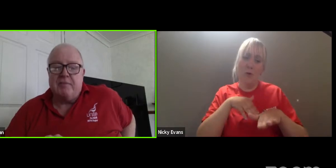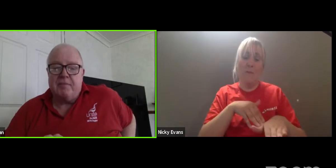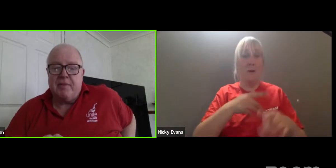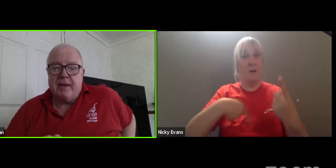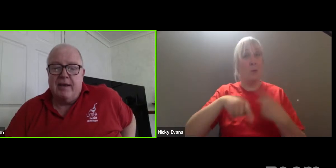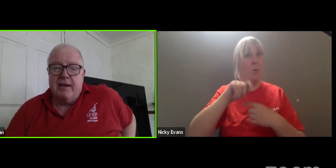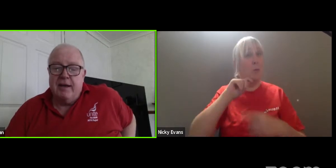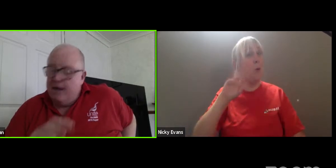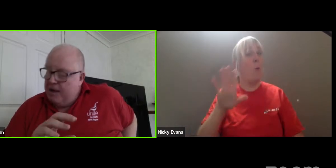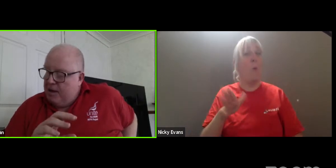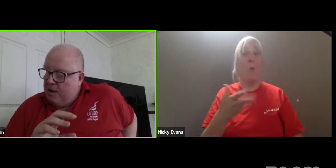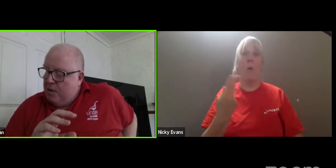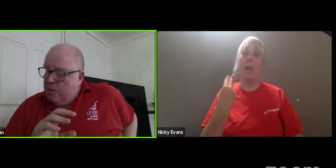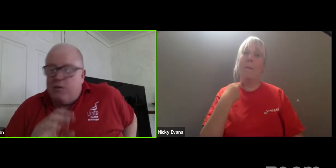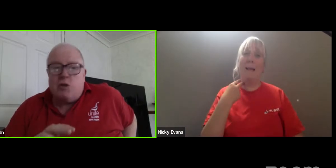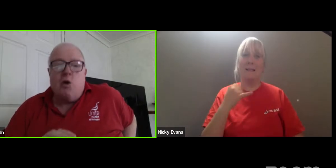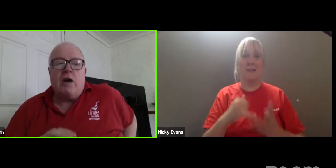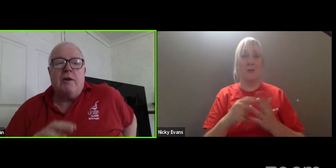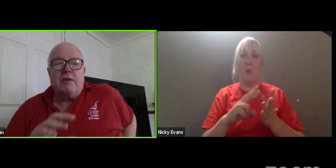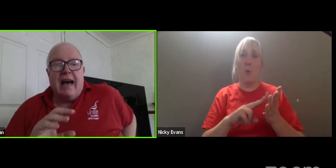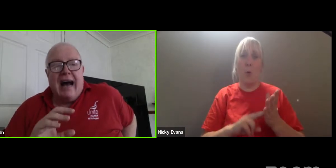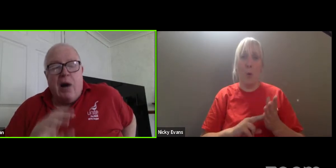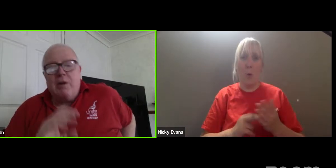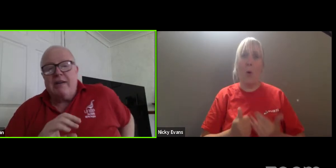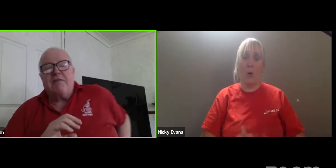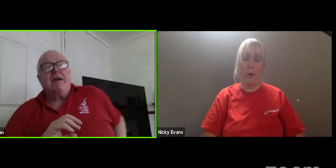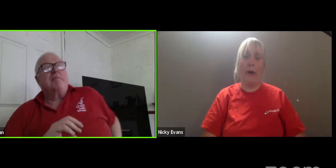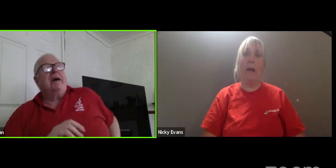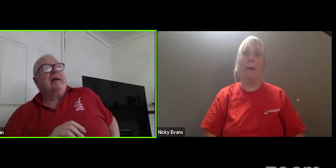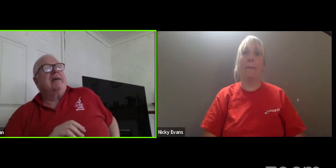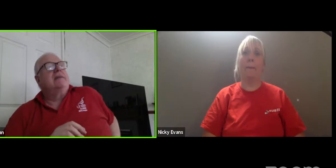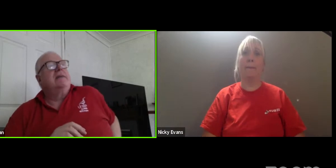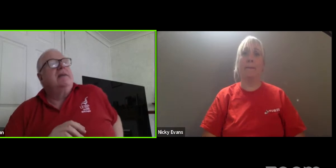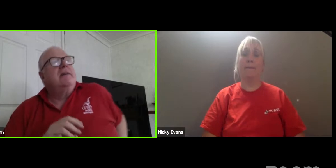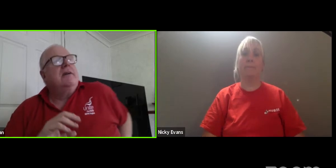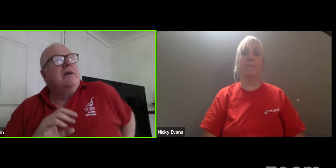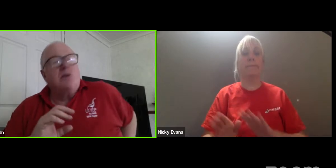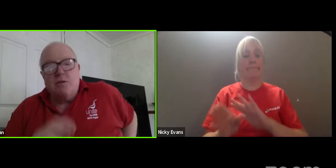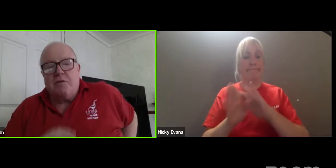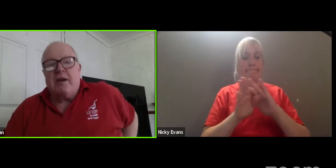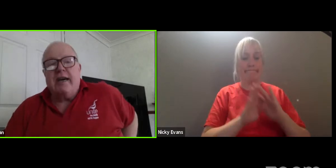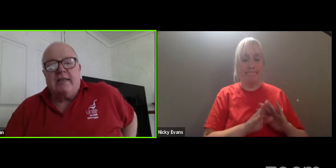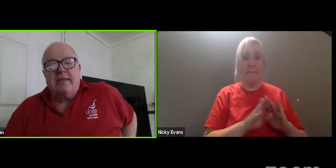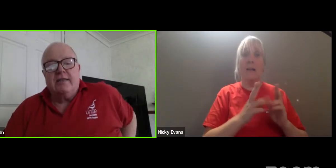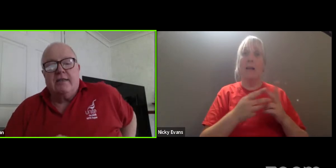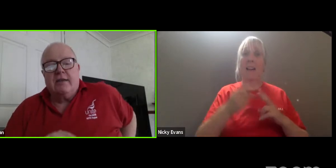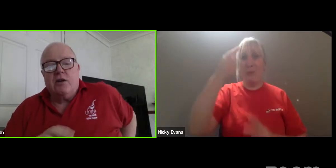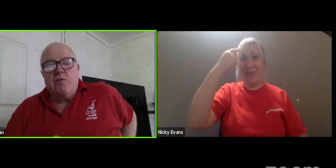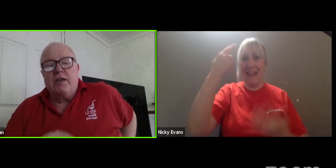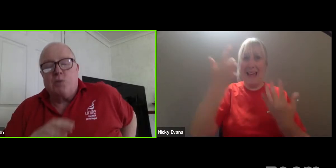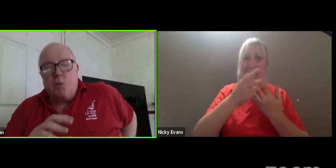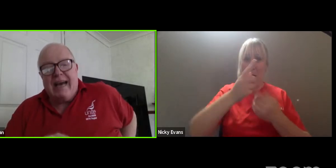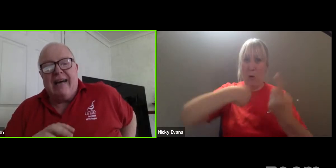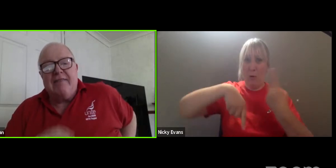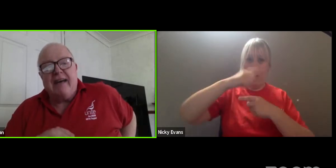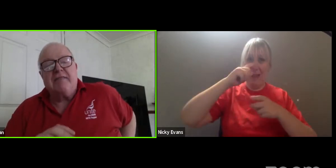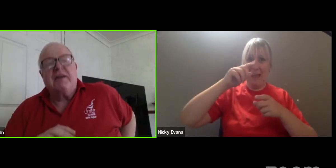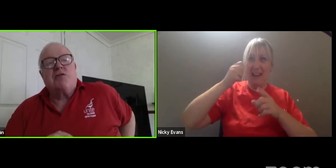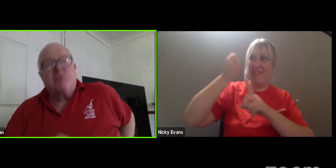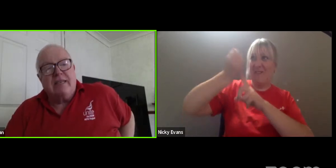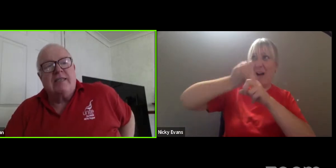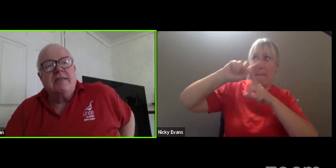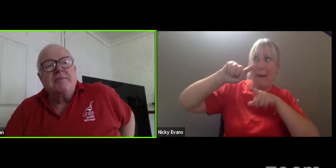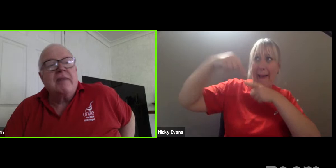greatly. But if we talk about how we can fight back, don't forget, comrades, we have